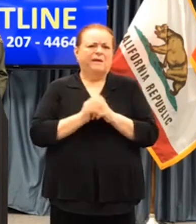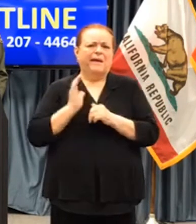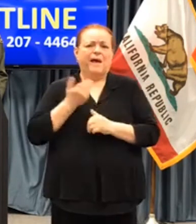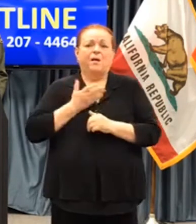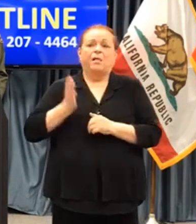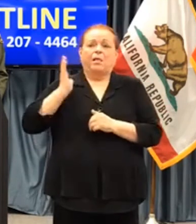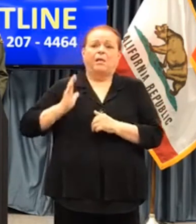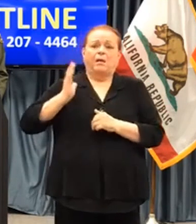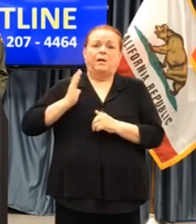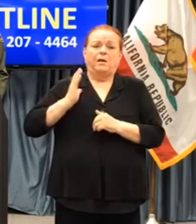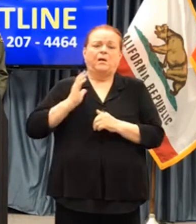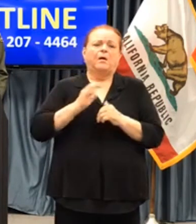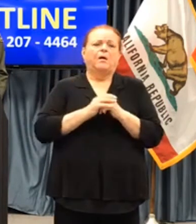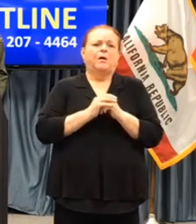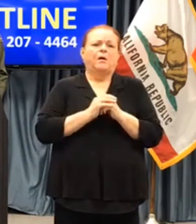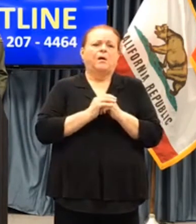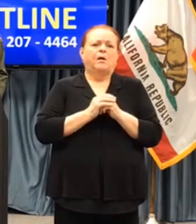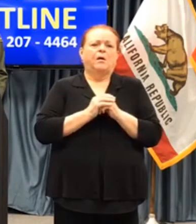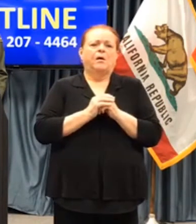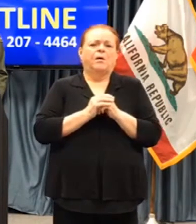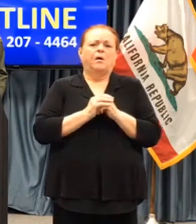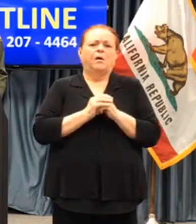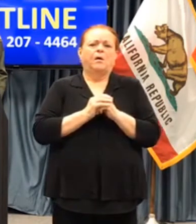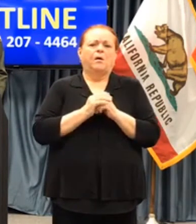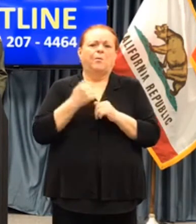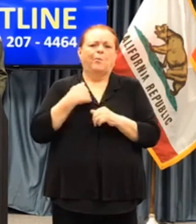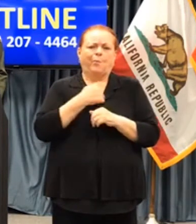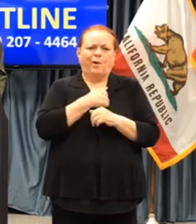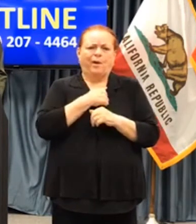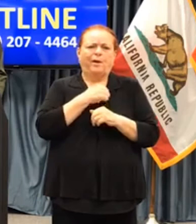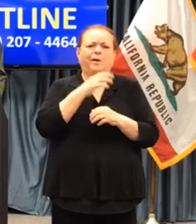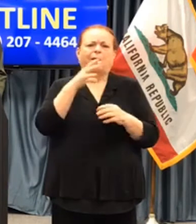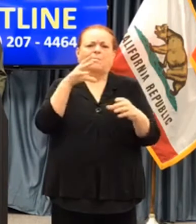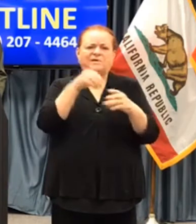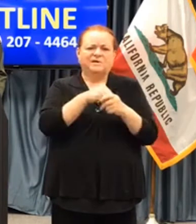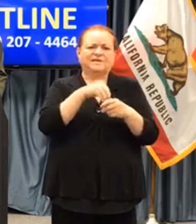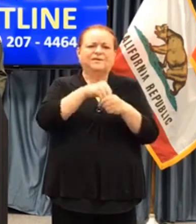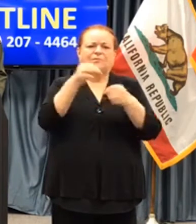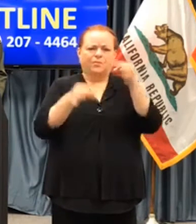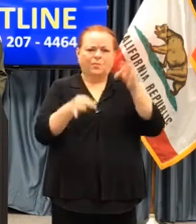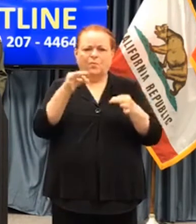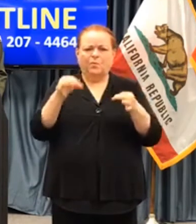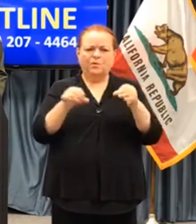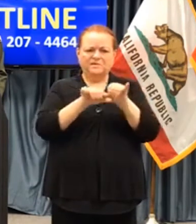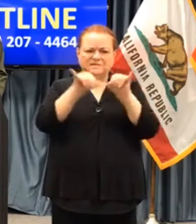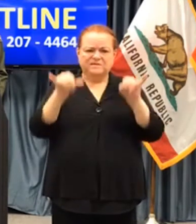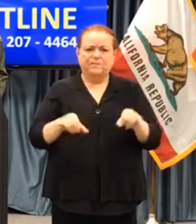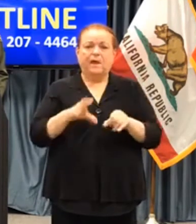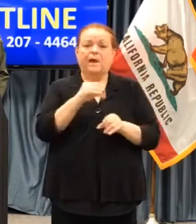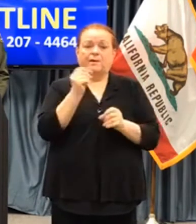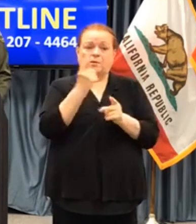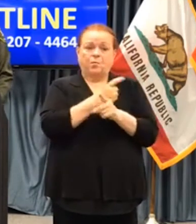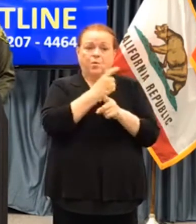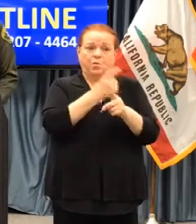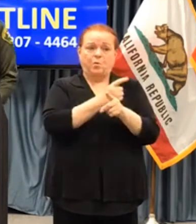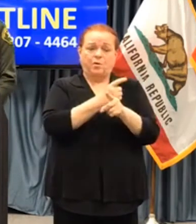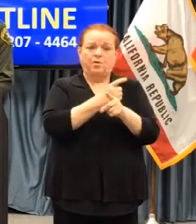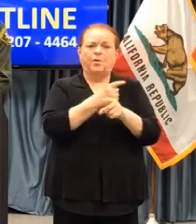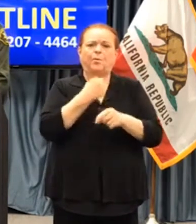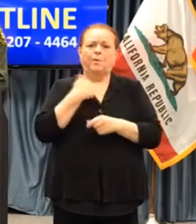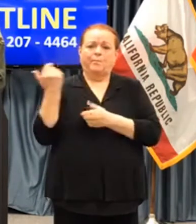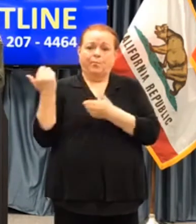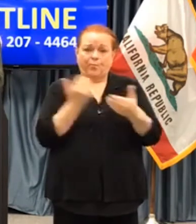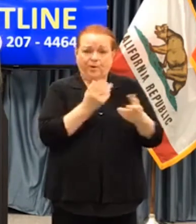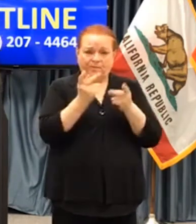means efficiently participating in a judicial system, and when appropriate, bringing people